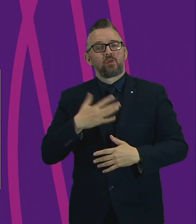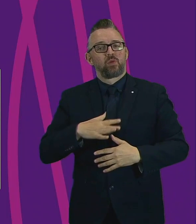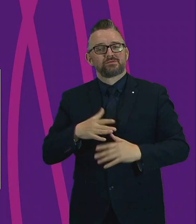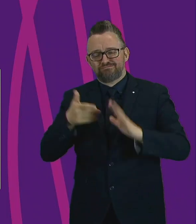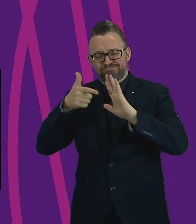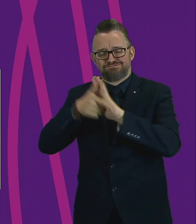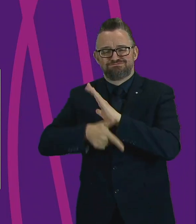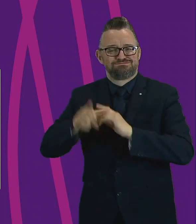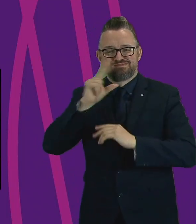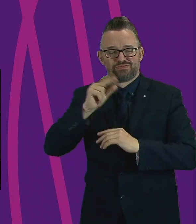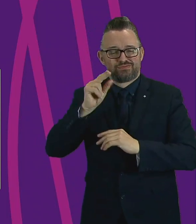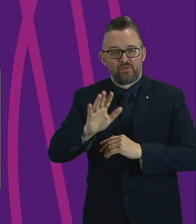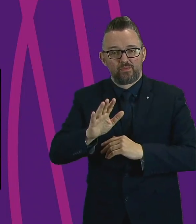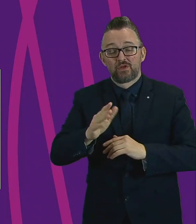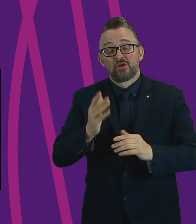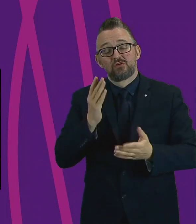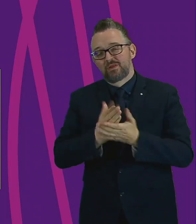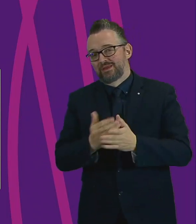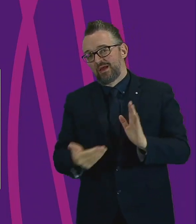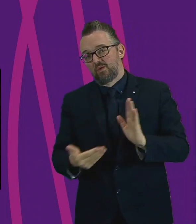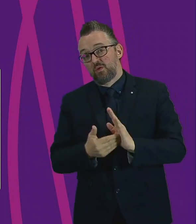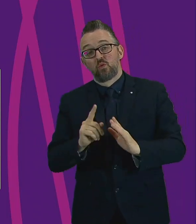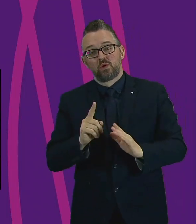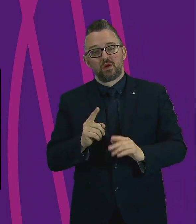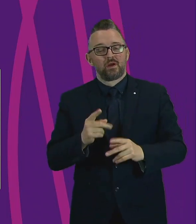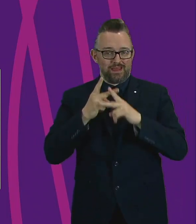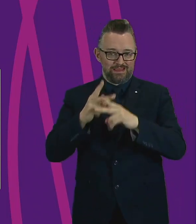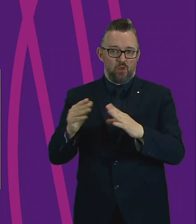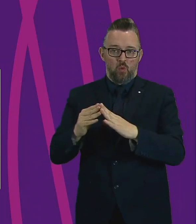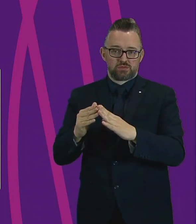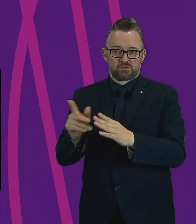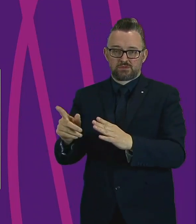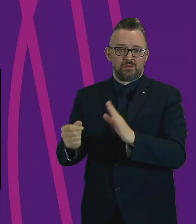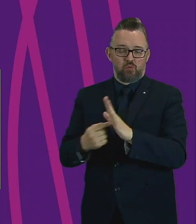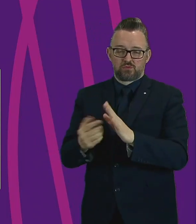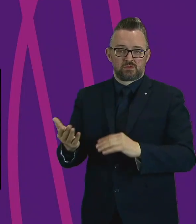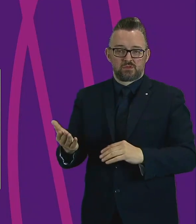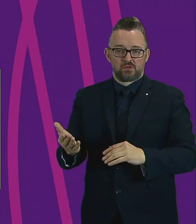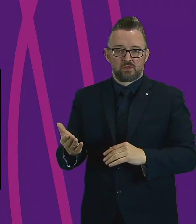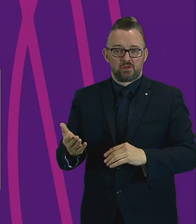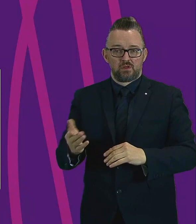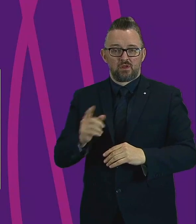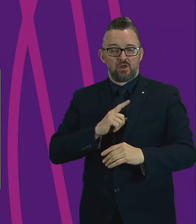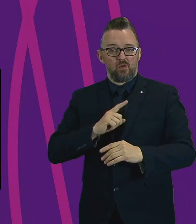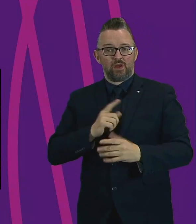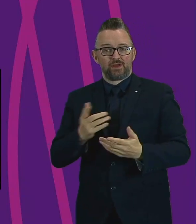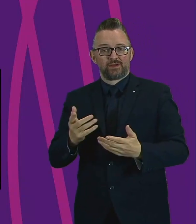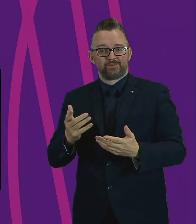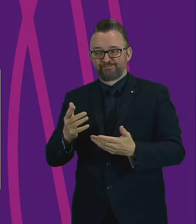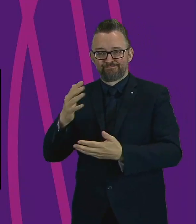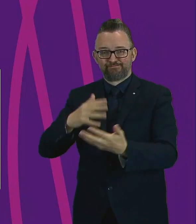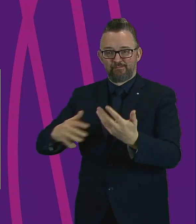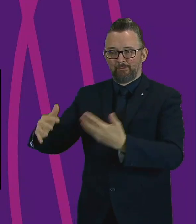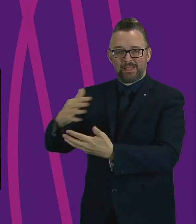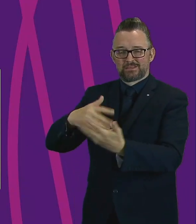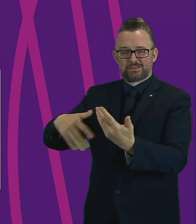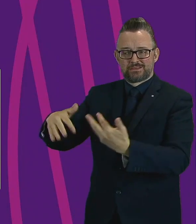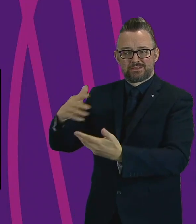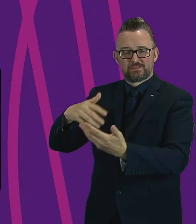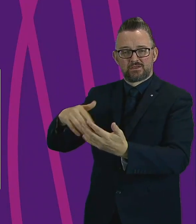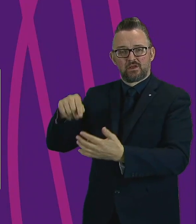really must include care homes, which the Cabinet Secretary herself has said is mixed. And we can't continue